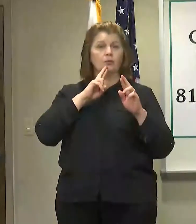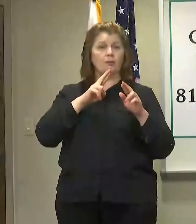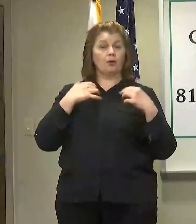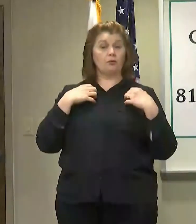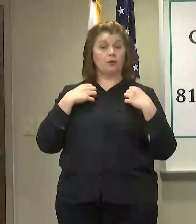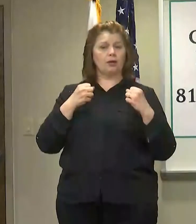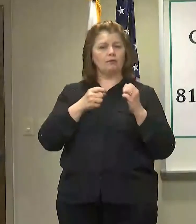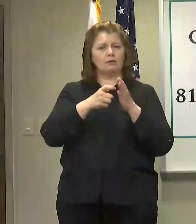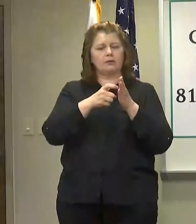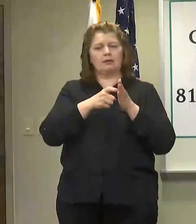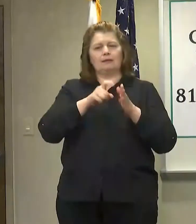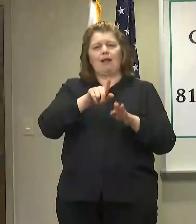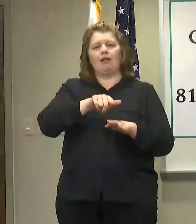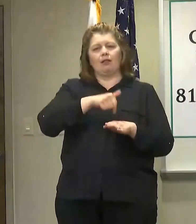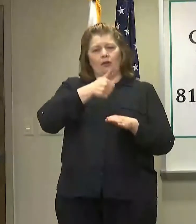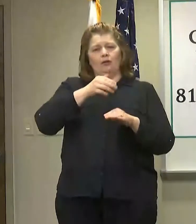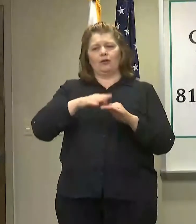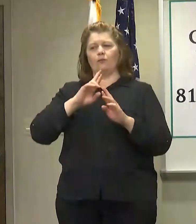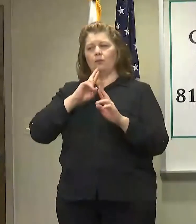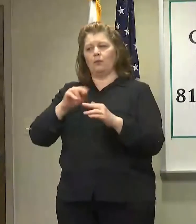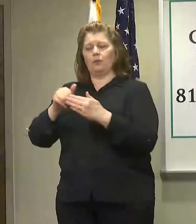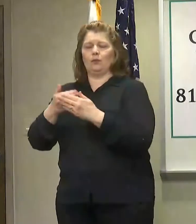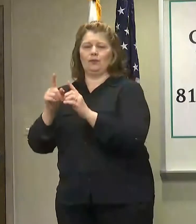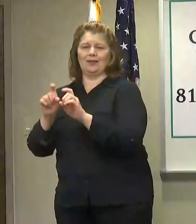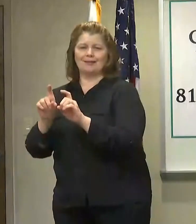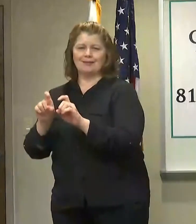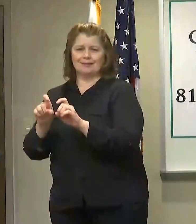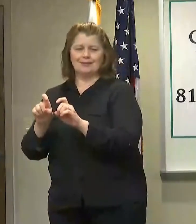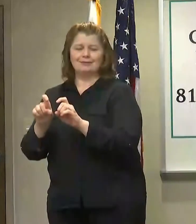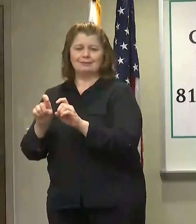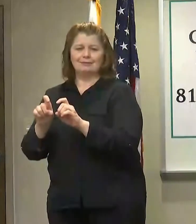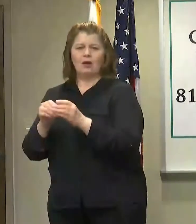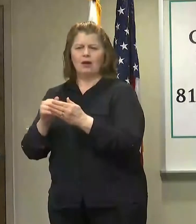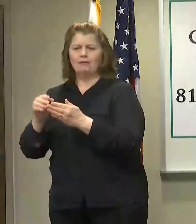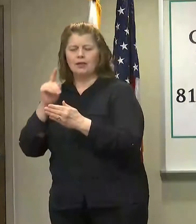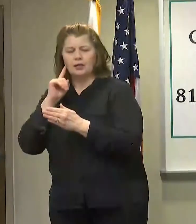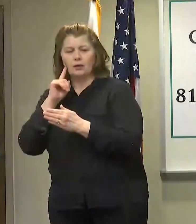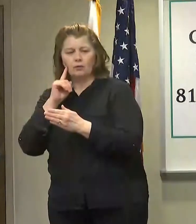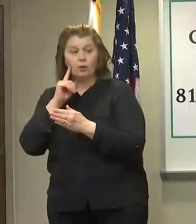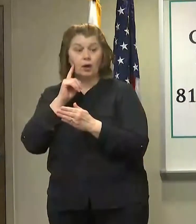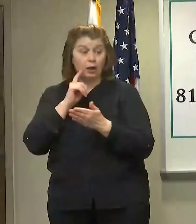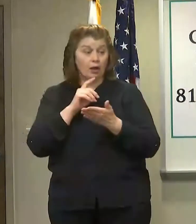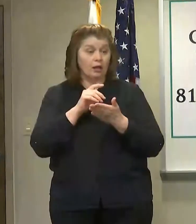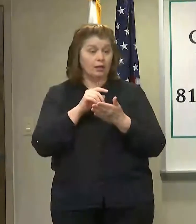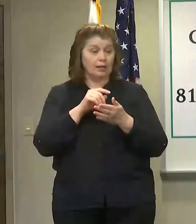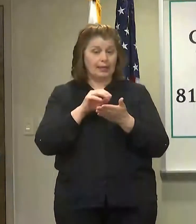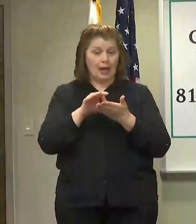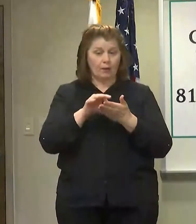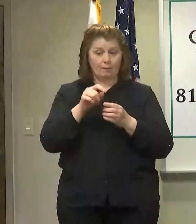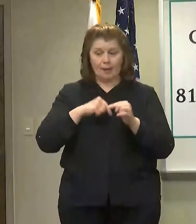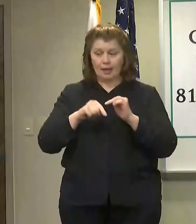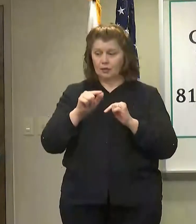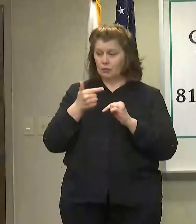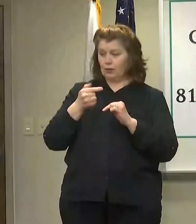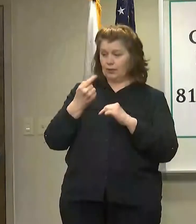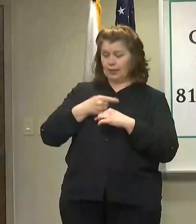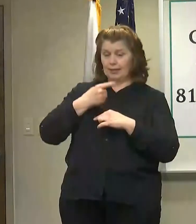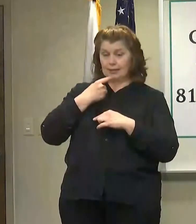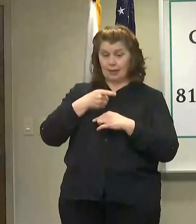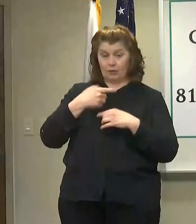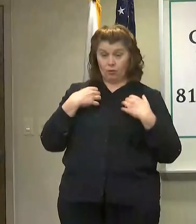takes so longer than reporting new tests. And I often hear, well, can I just count back 21 days and say those individuals are